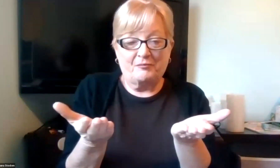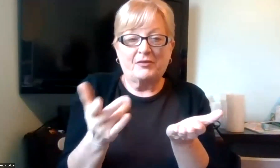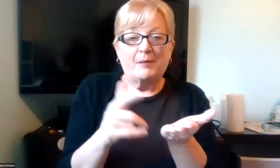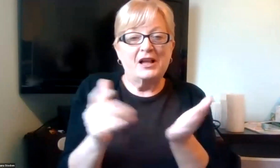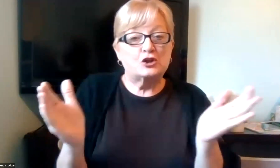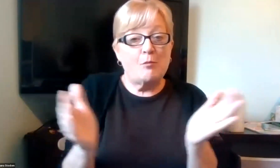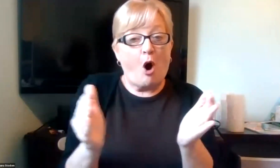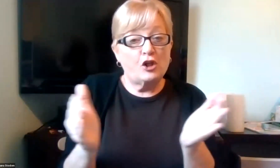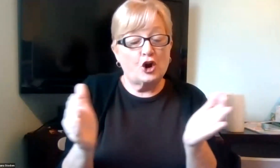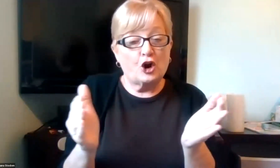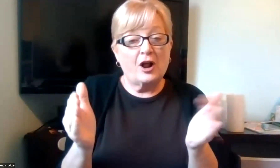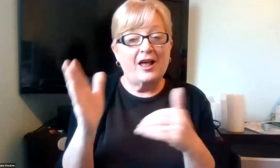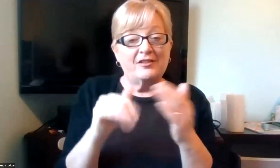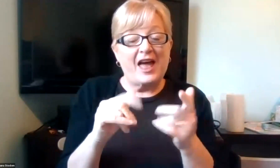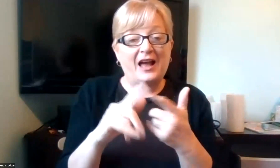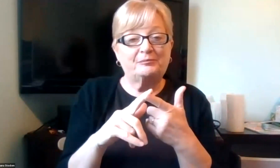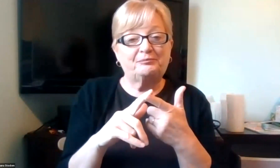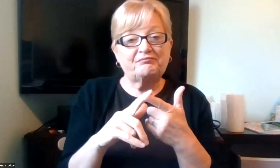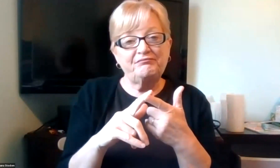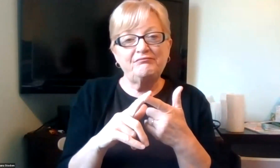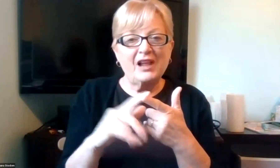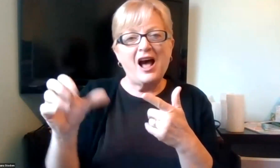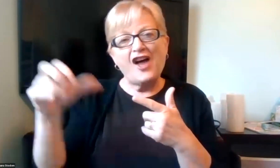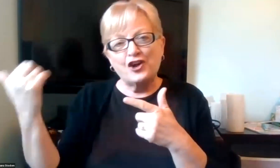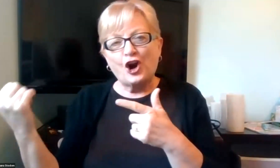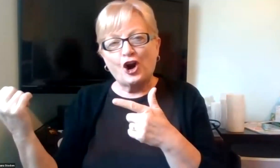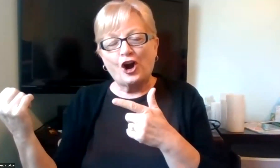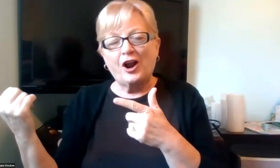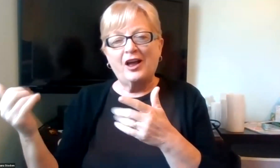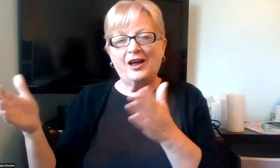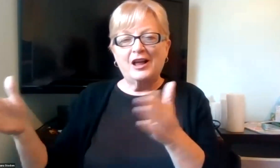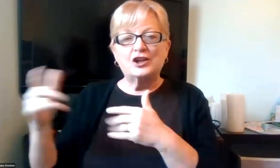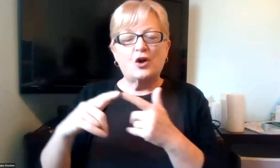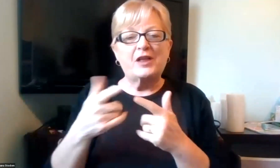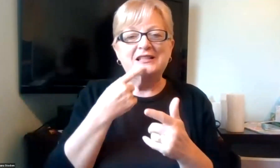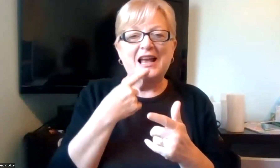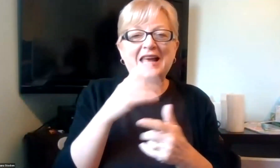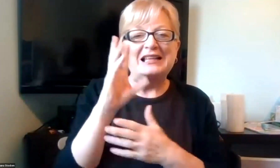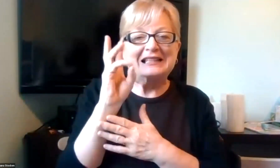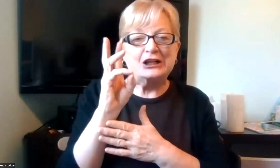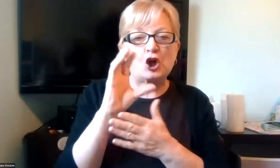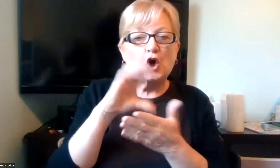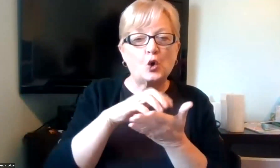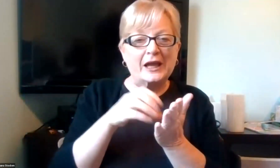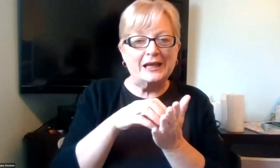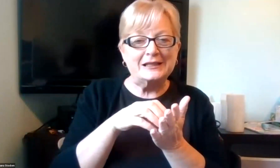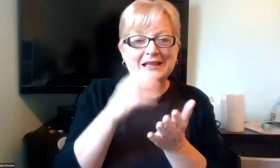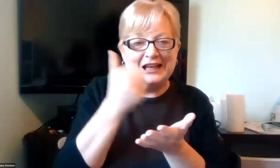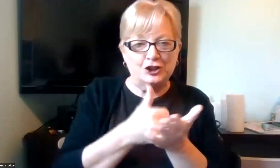traditional cookie sheet. So they recommend doing 6 cookies at a time.